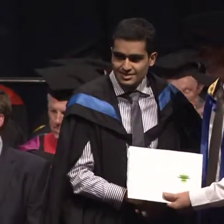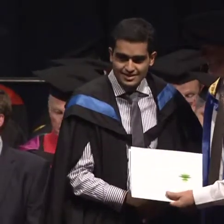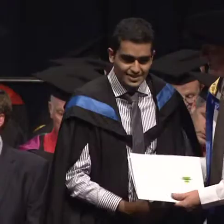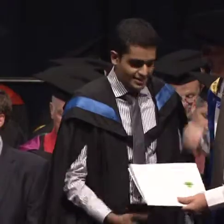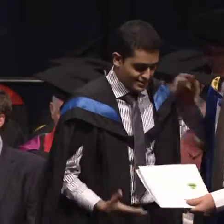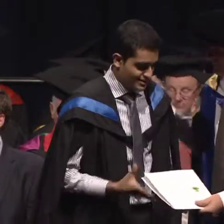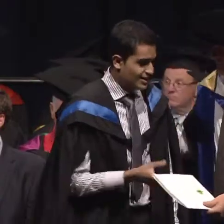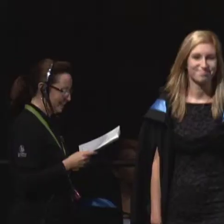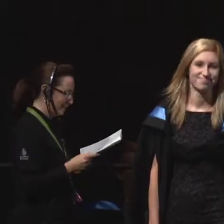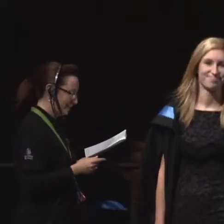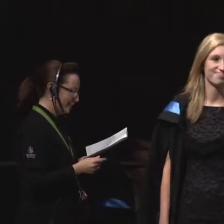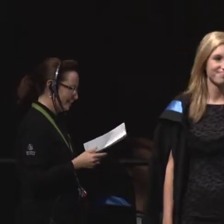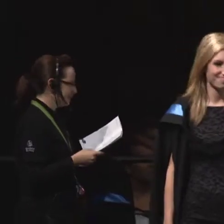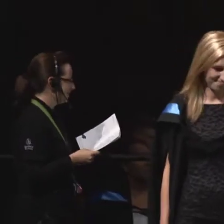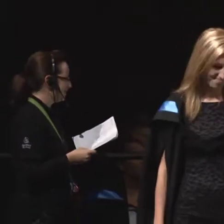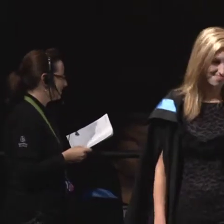Julia Hall.